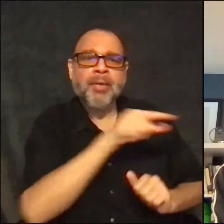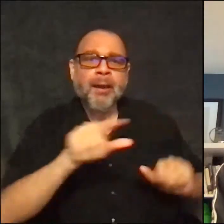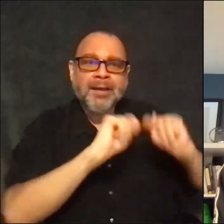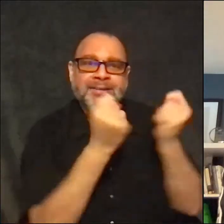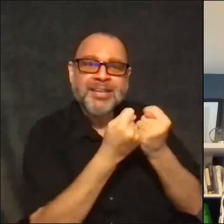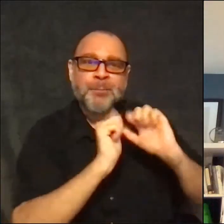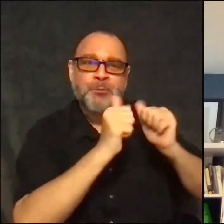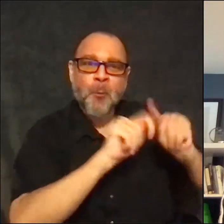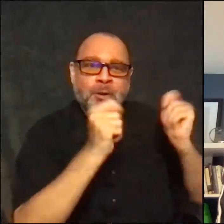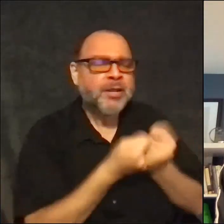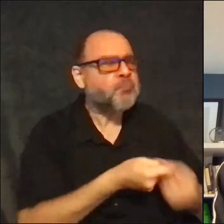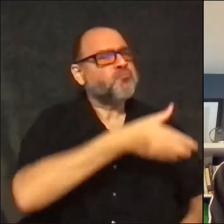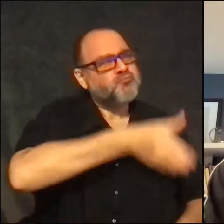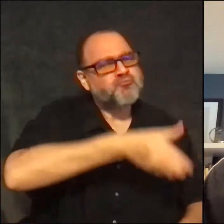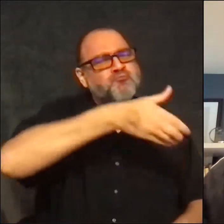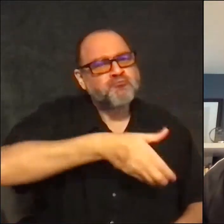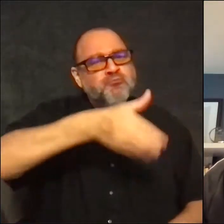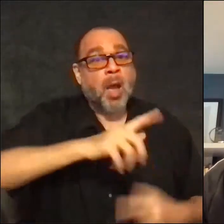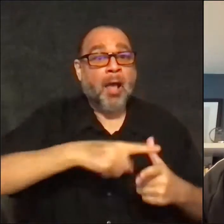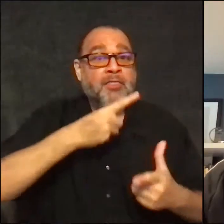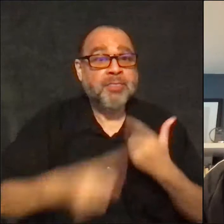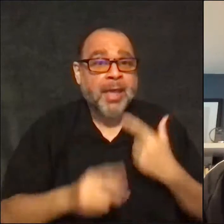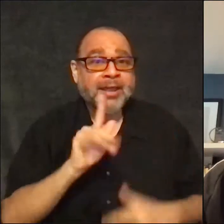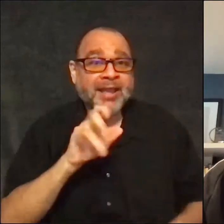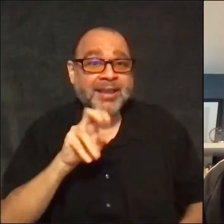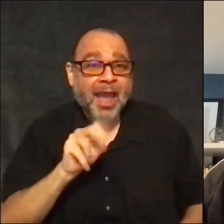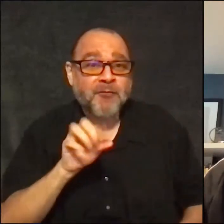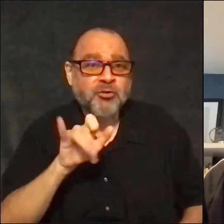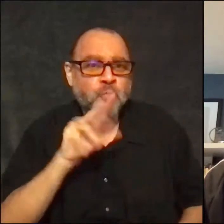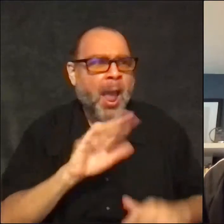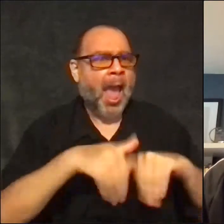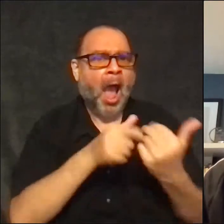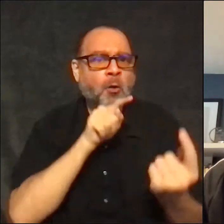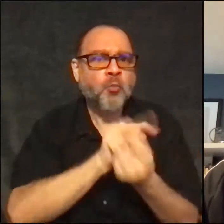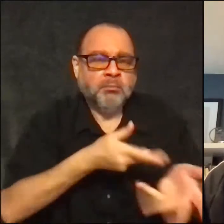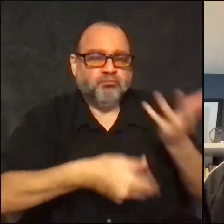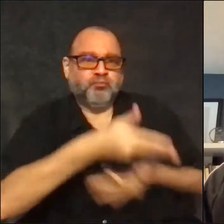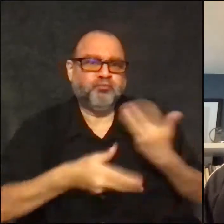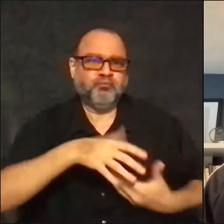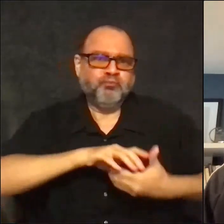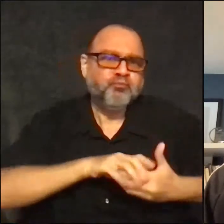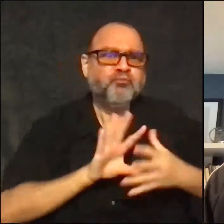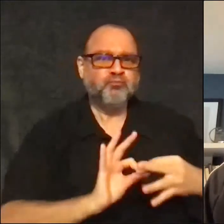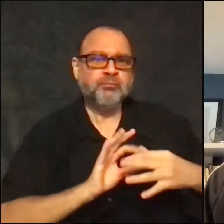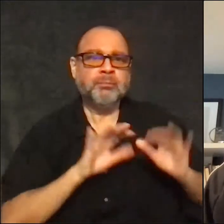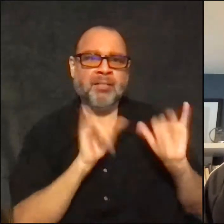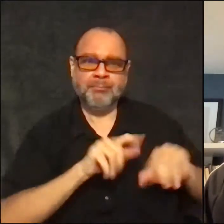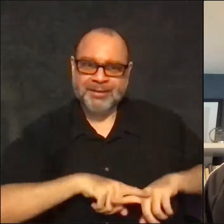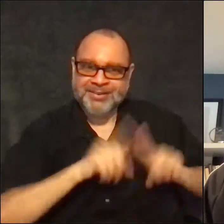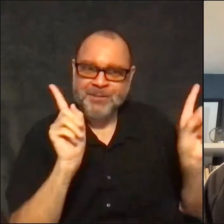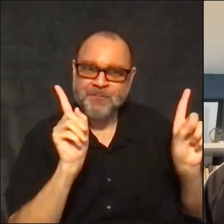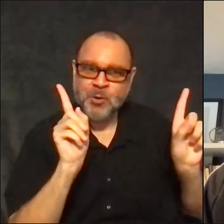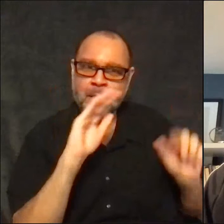me specifically, I'm drilling down on how myself and other black folks like me, we've learned to code